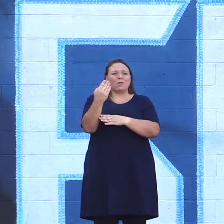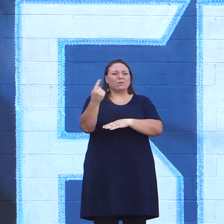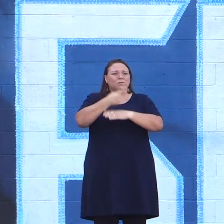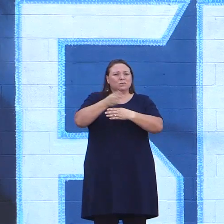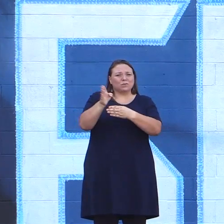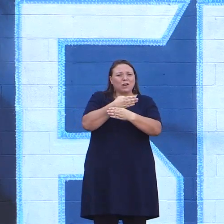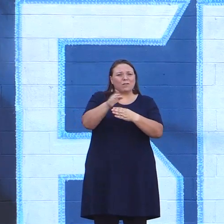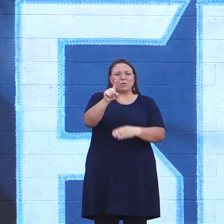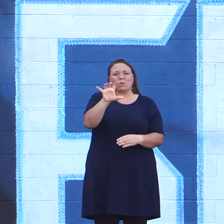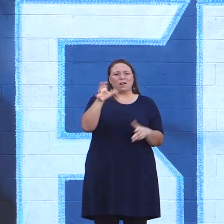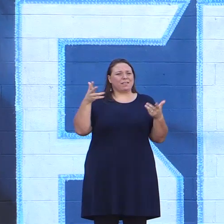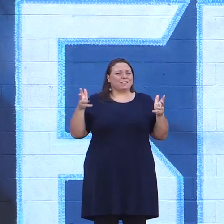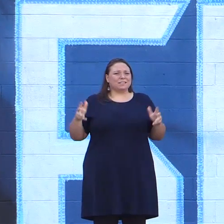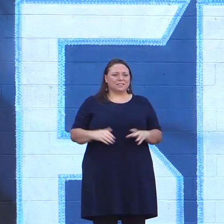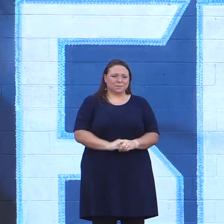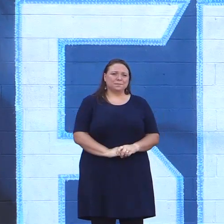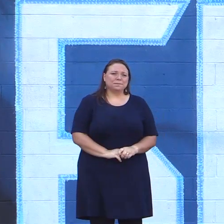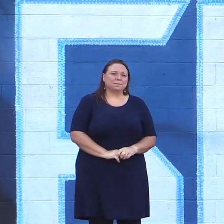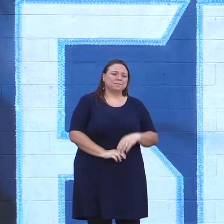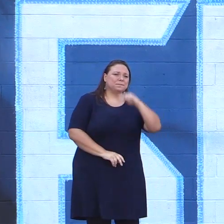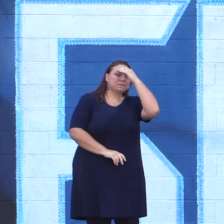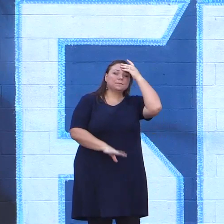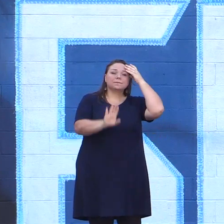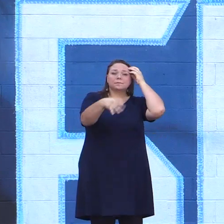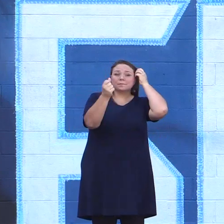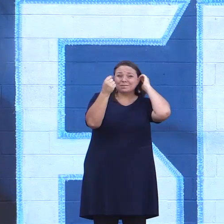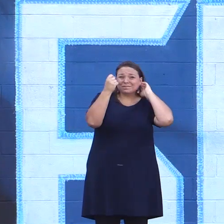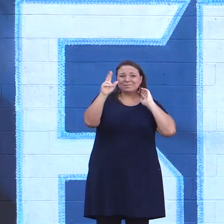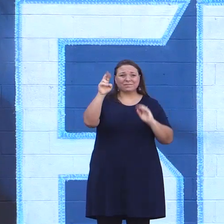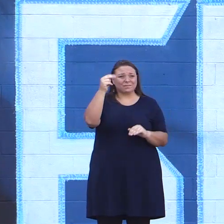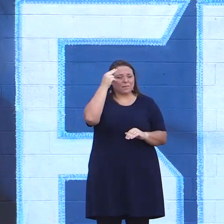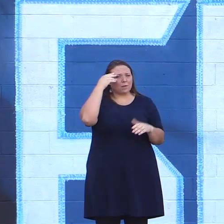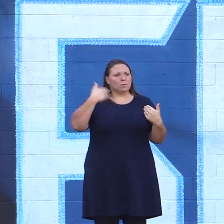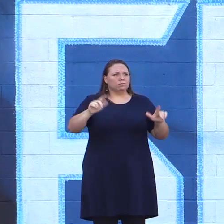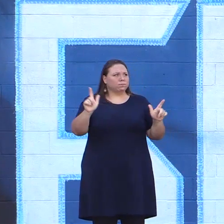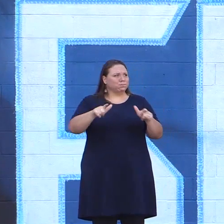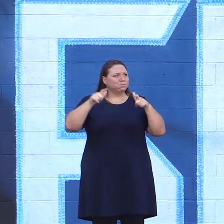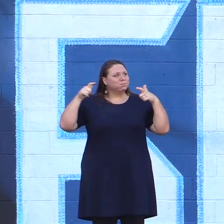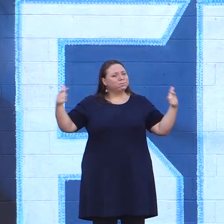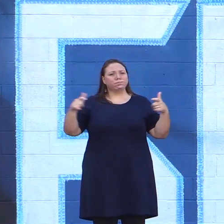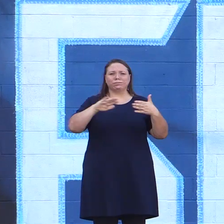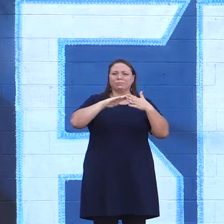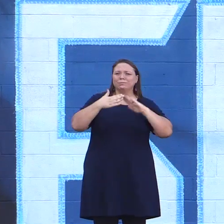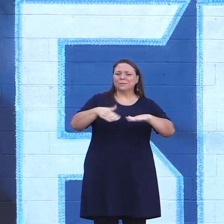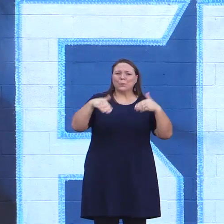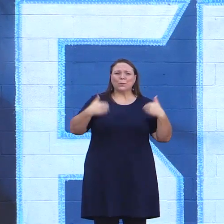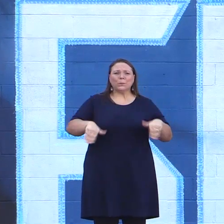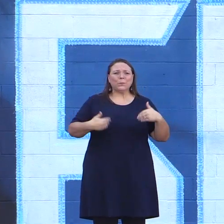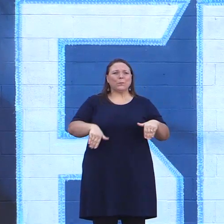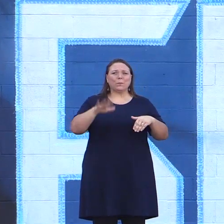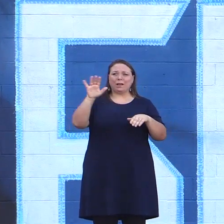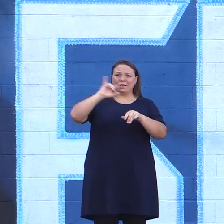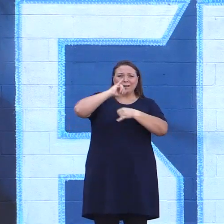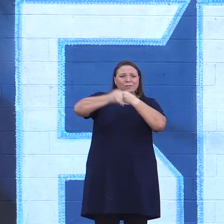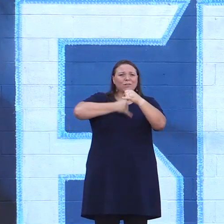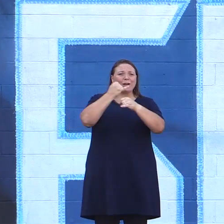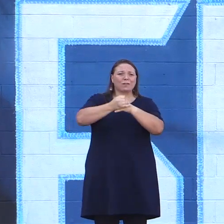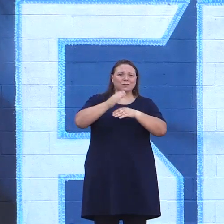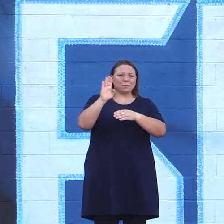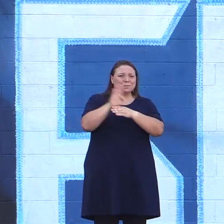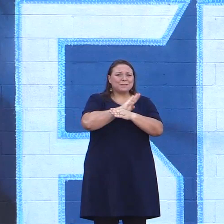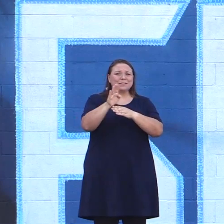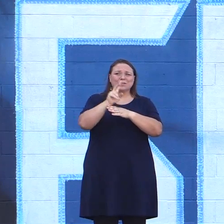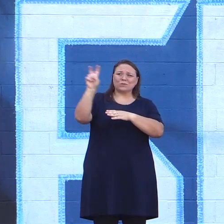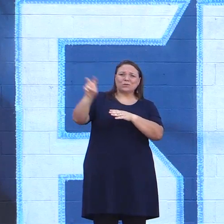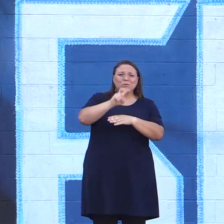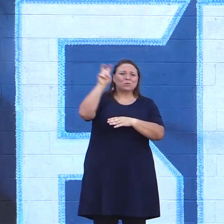is 100. Now, Nashville is a major metropolitan area and an international business and tourism